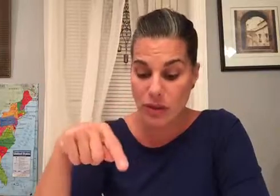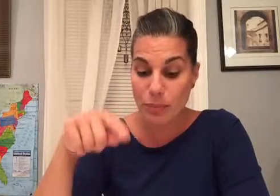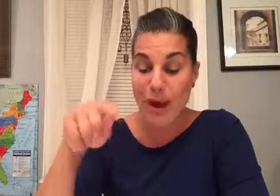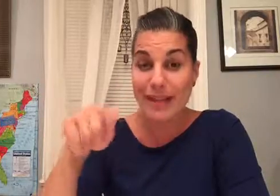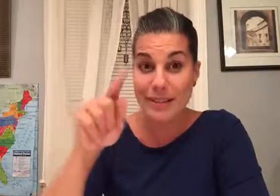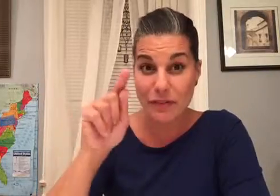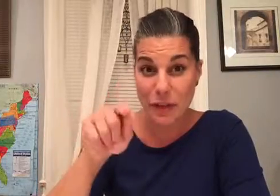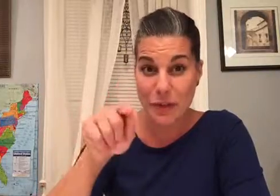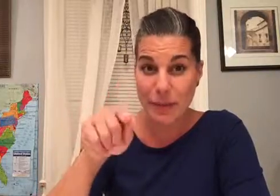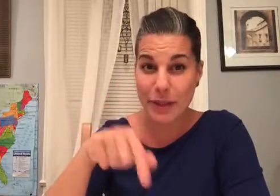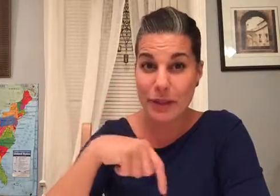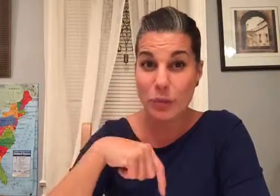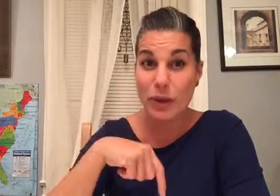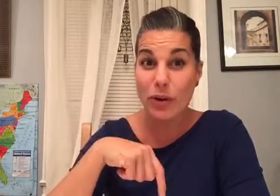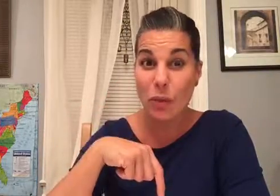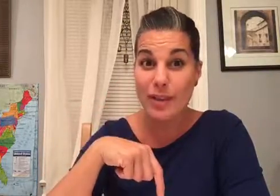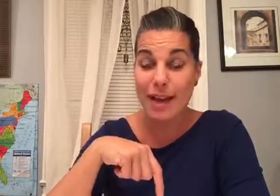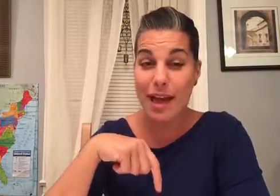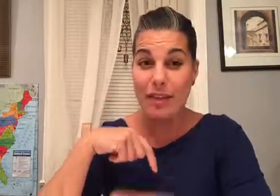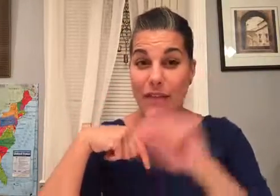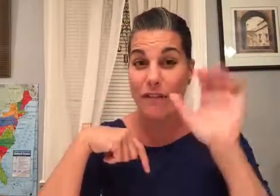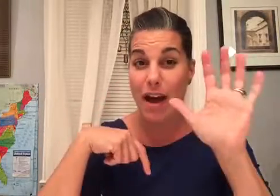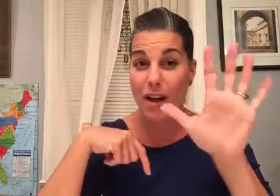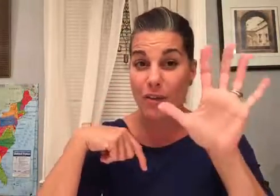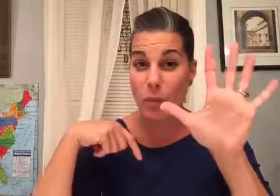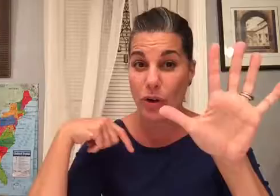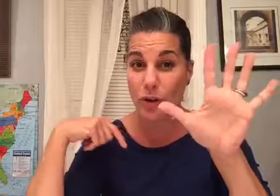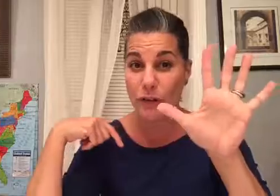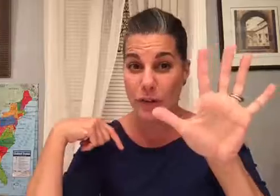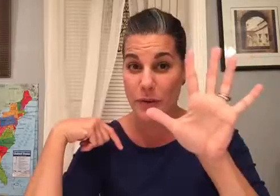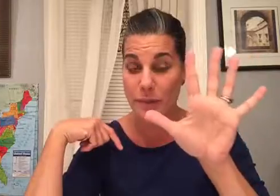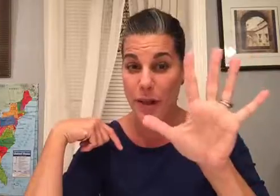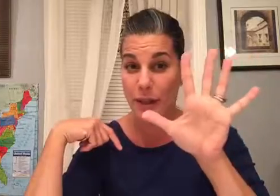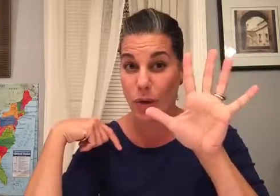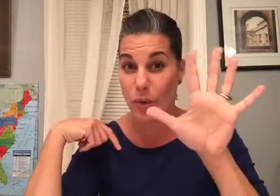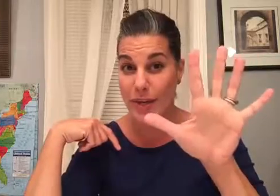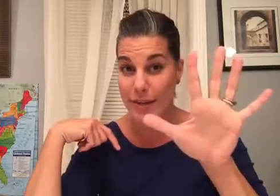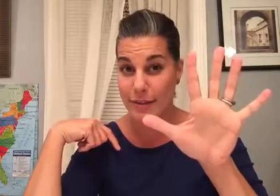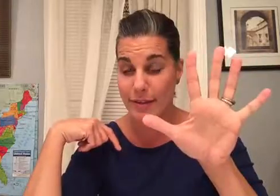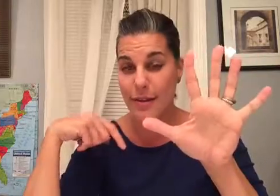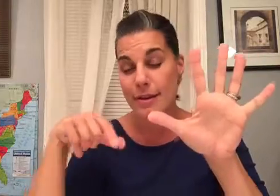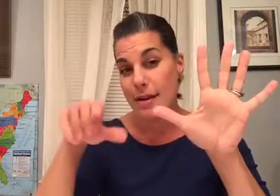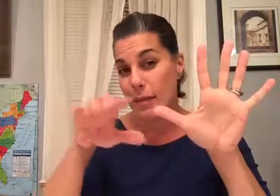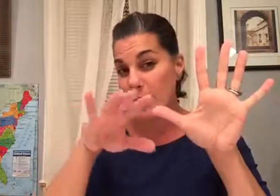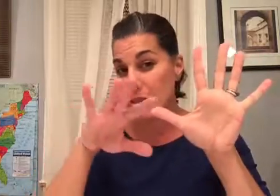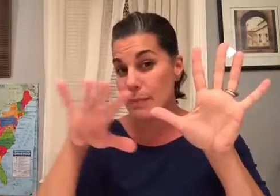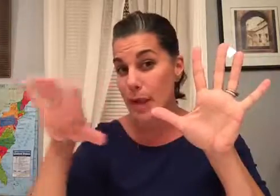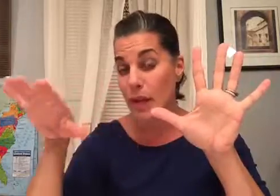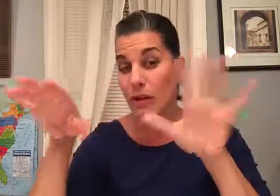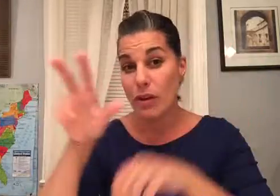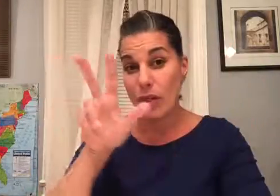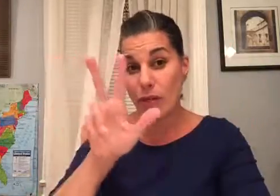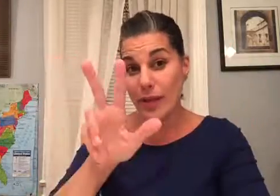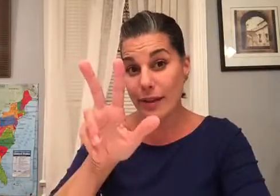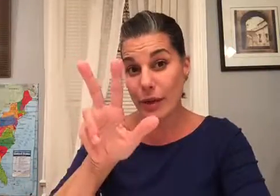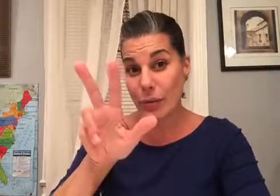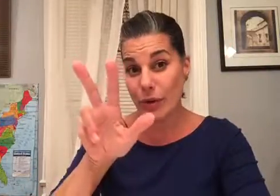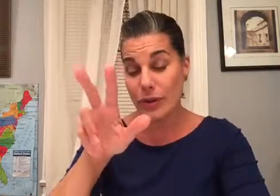you to practice finger spelling because we are going to have a 5-word finger spelling quiz. I'm going to spell 3-letter